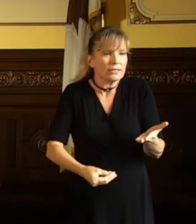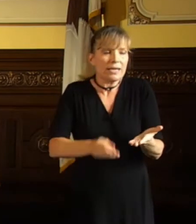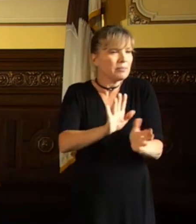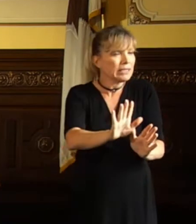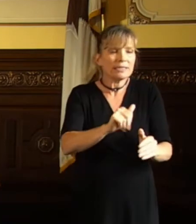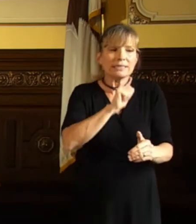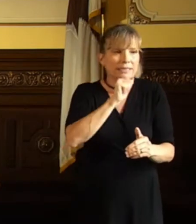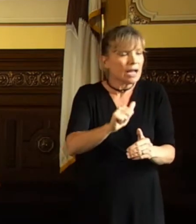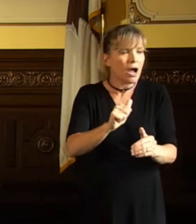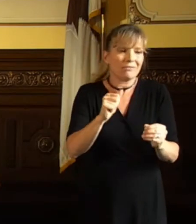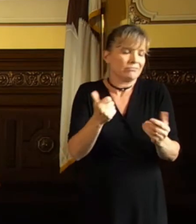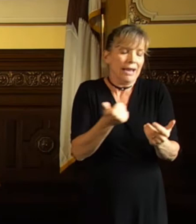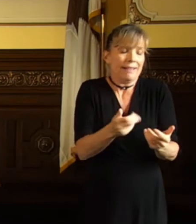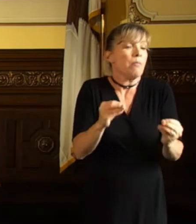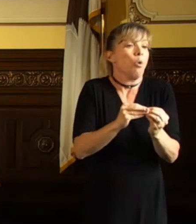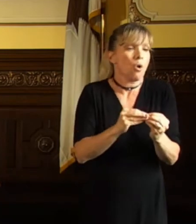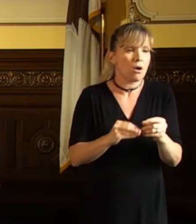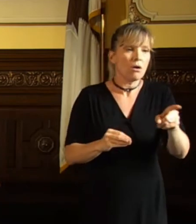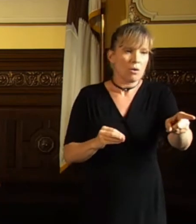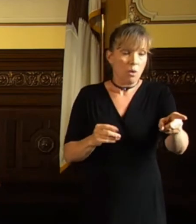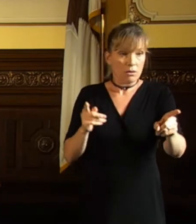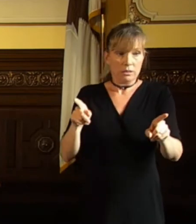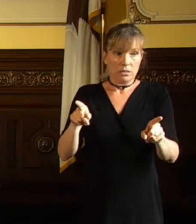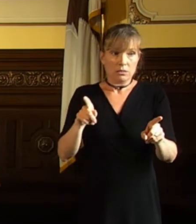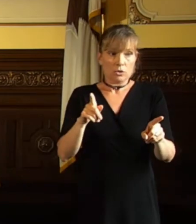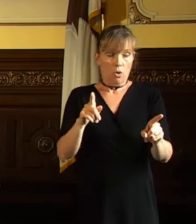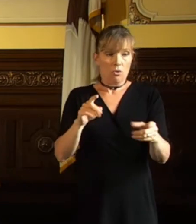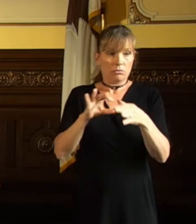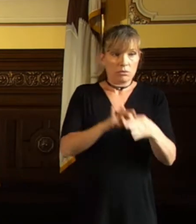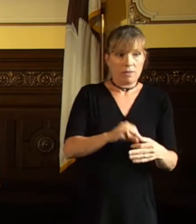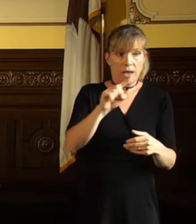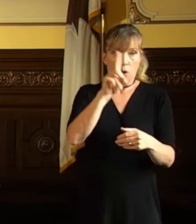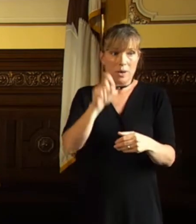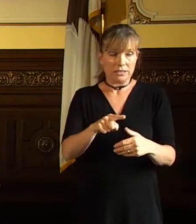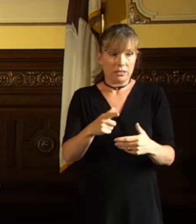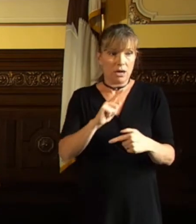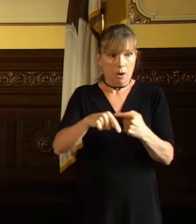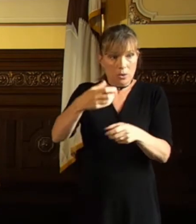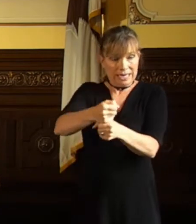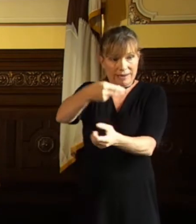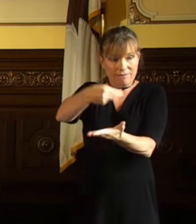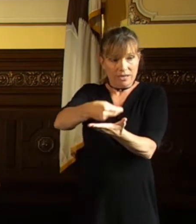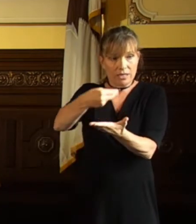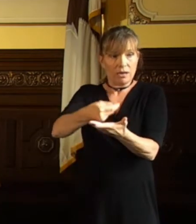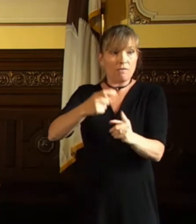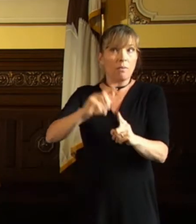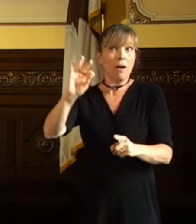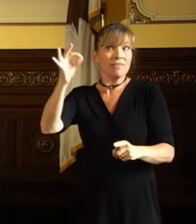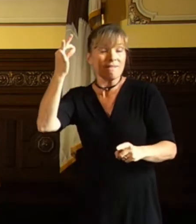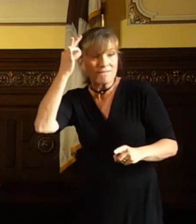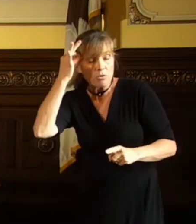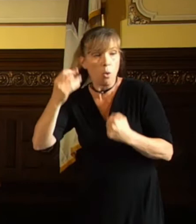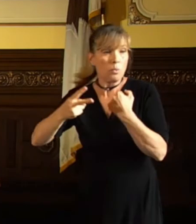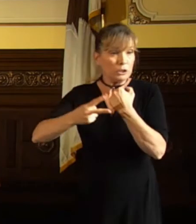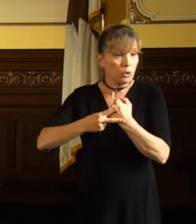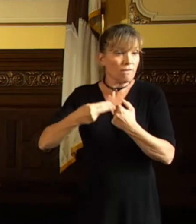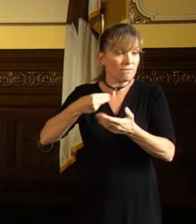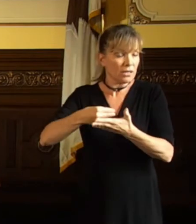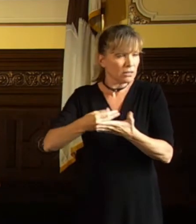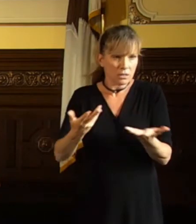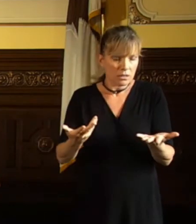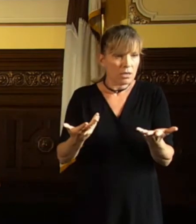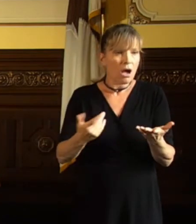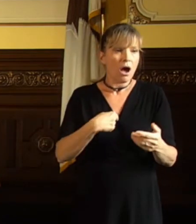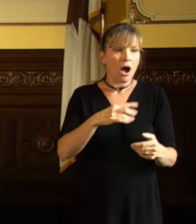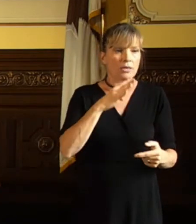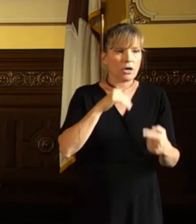not anything more than that. Well, on that question about getting funding from, like, the Federal Reserve Fund, for instance, I